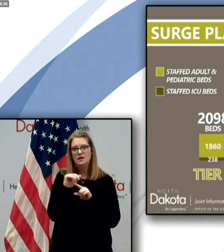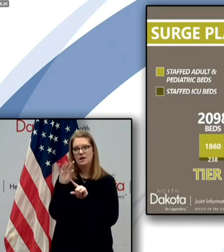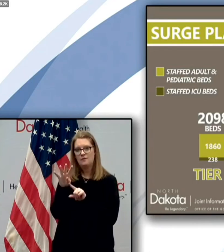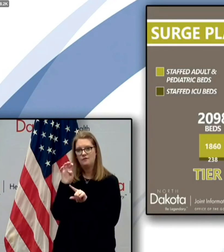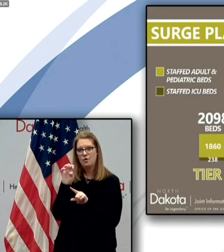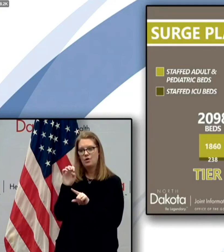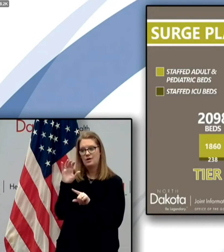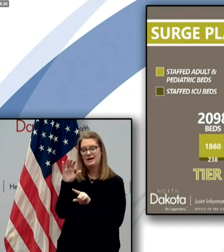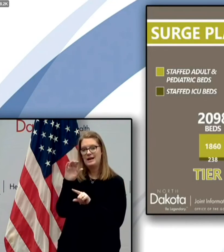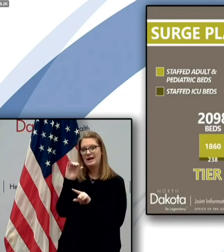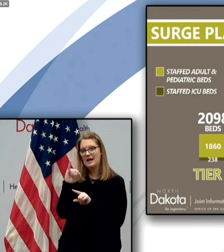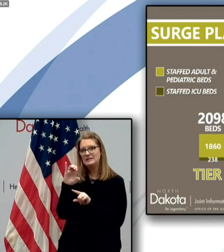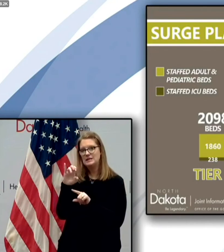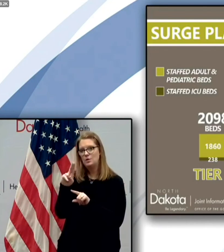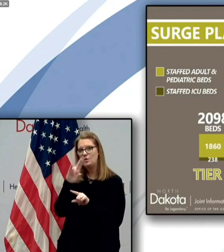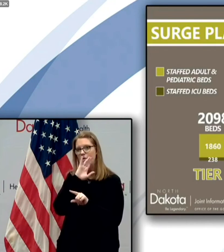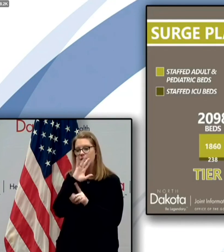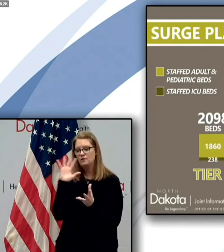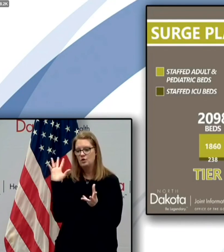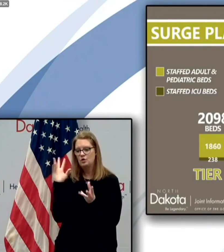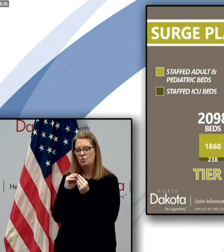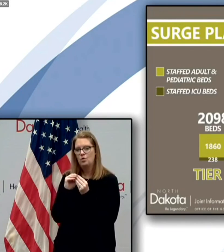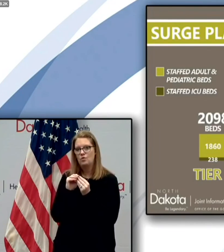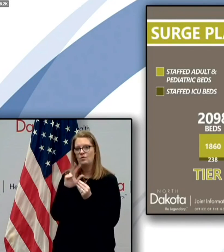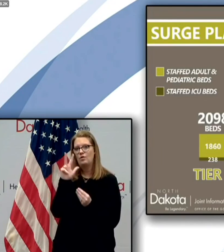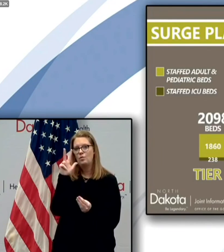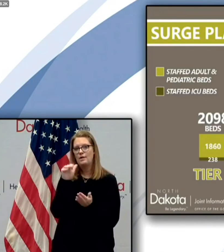400 ICU beds for a total of